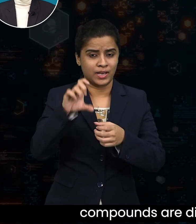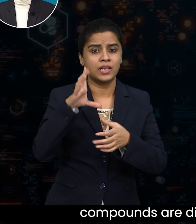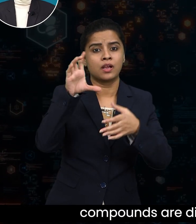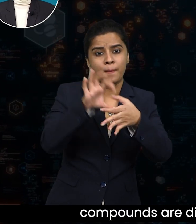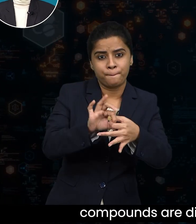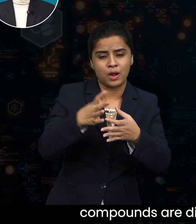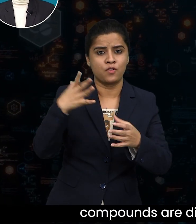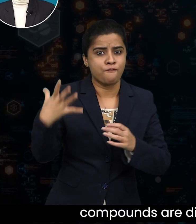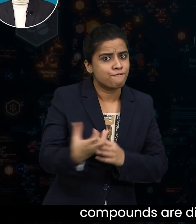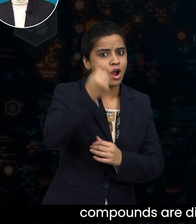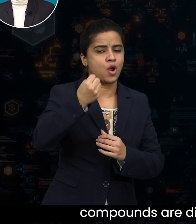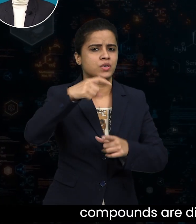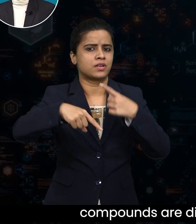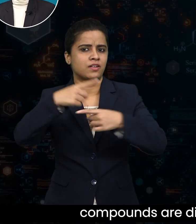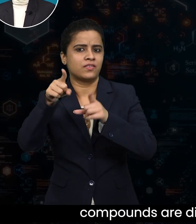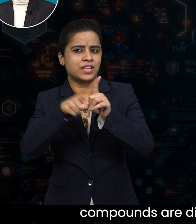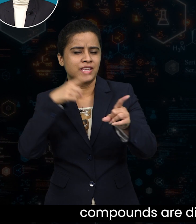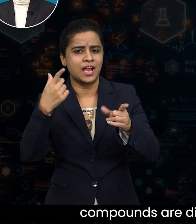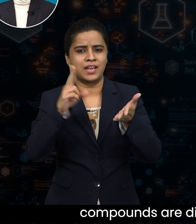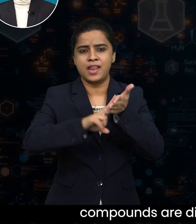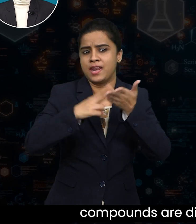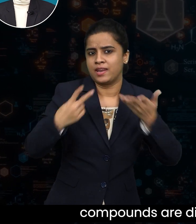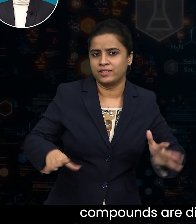discovered every year in nature